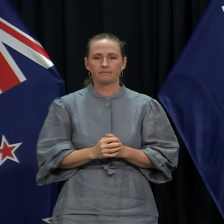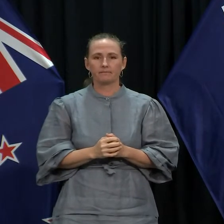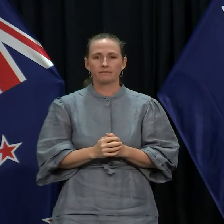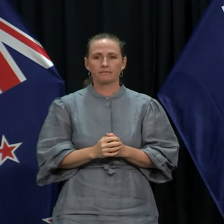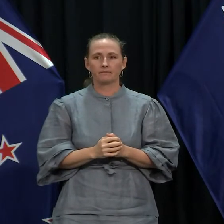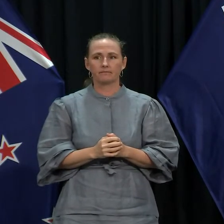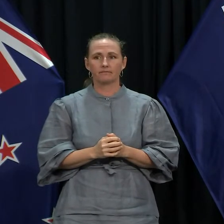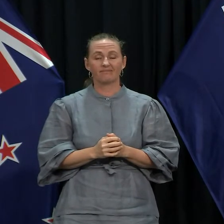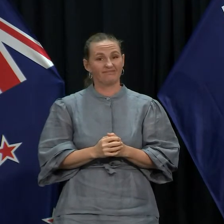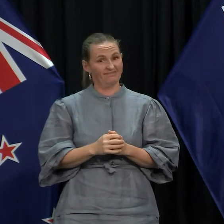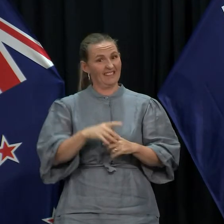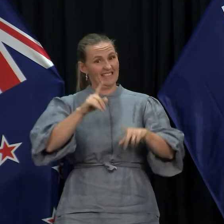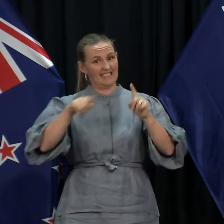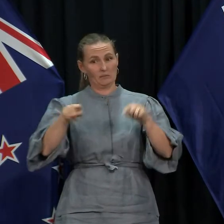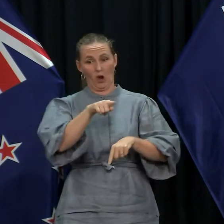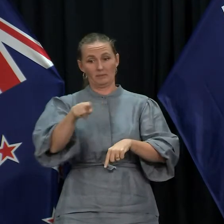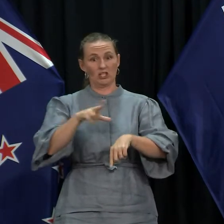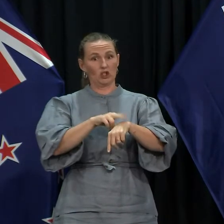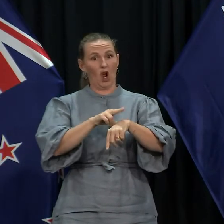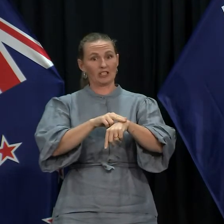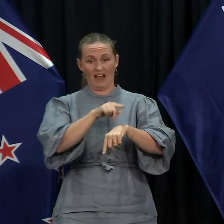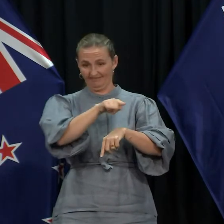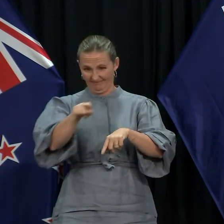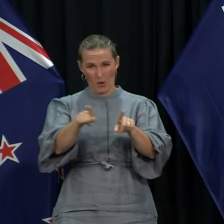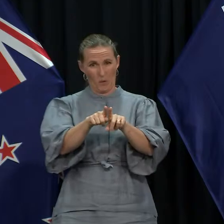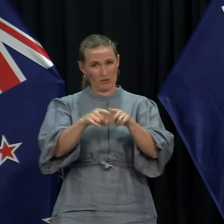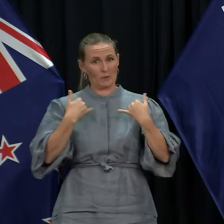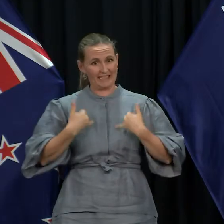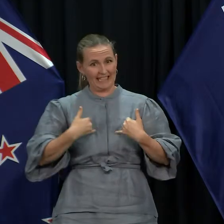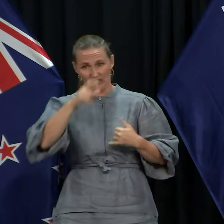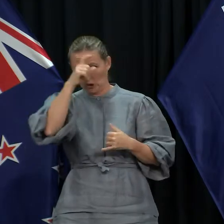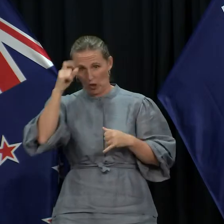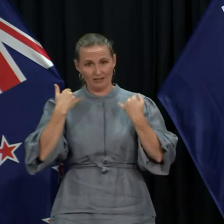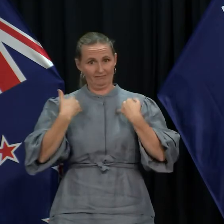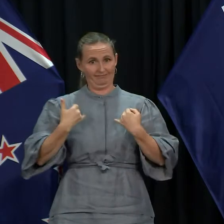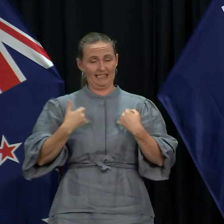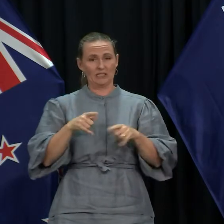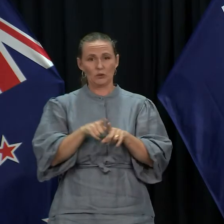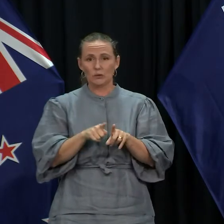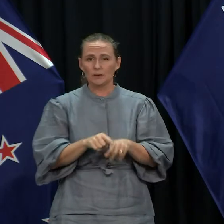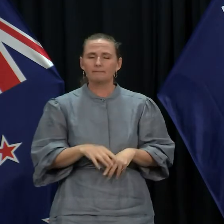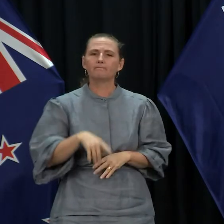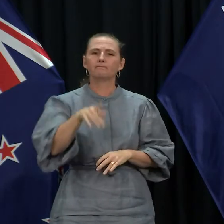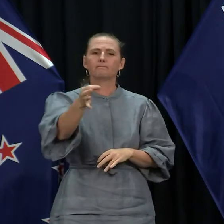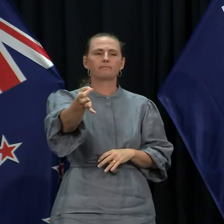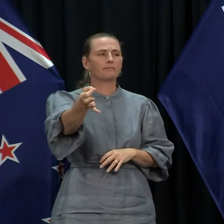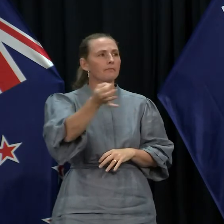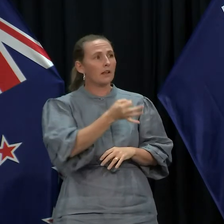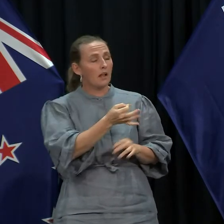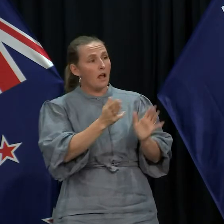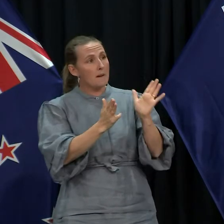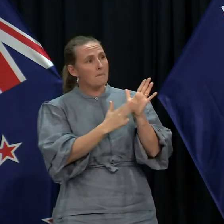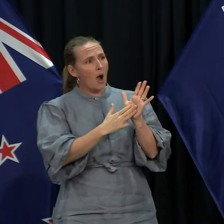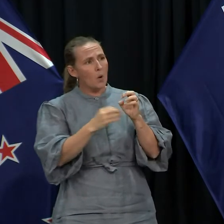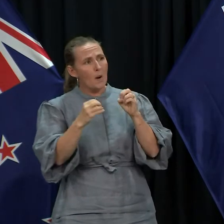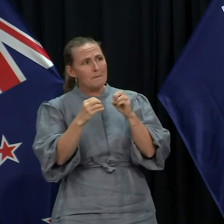number of their own staff members also affected by COVID. Michael Baker is calling for us